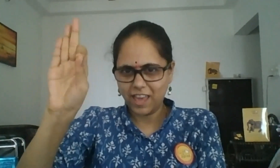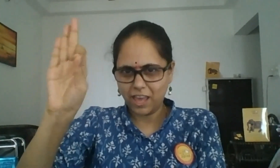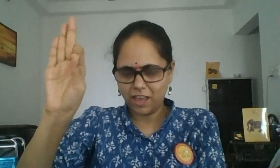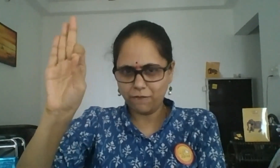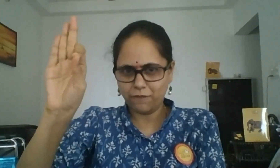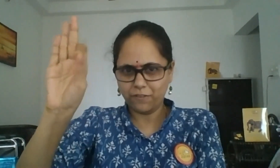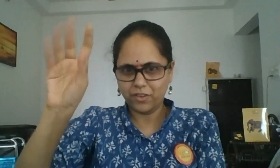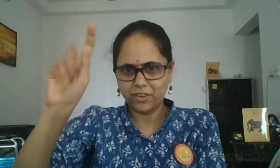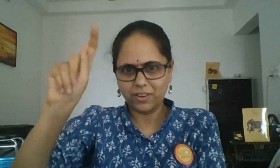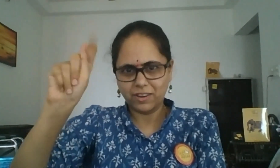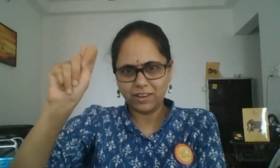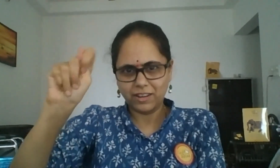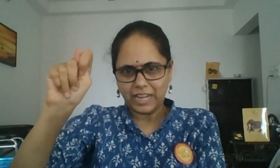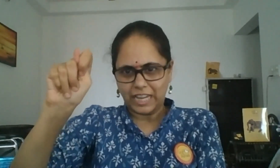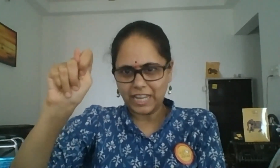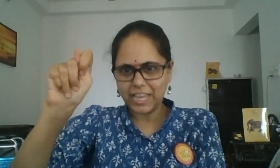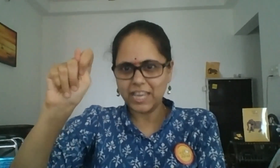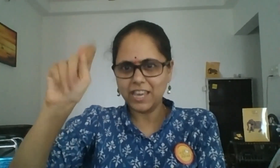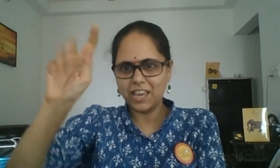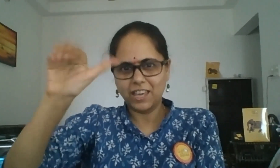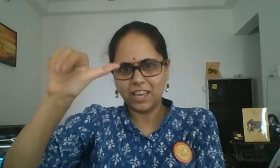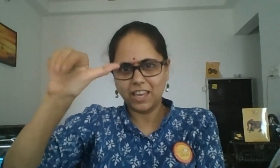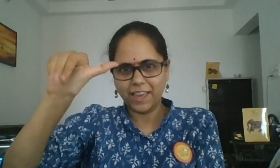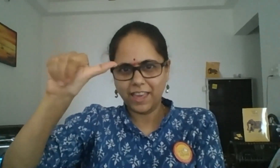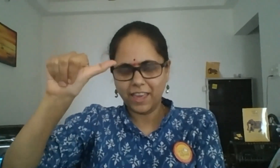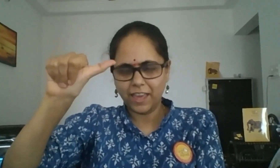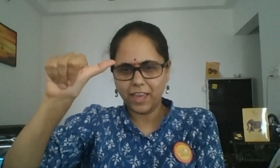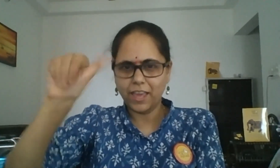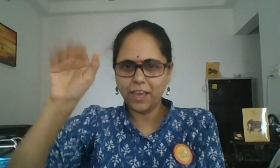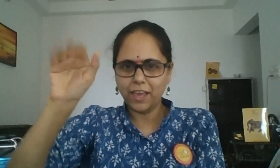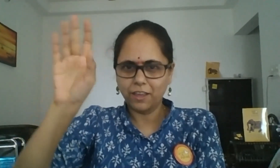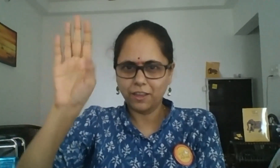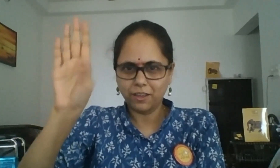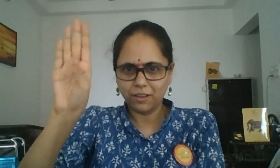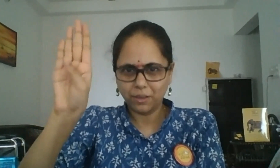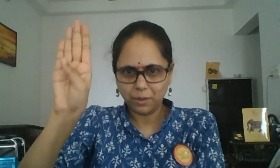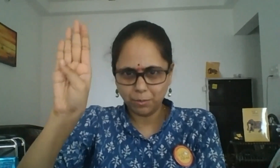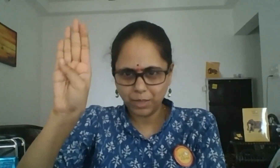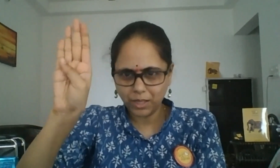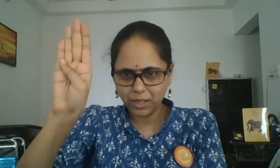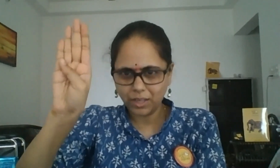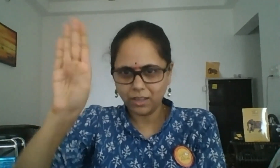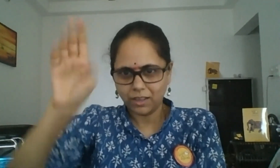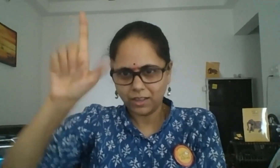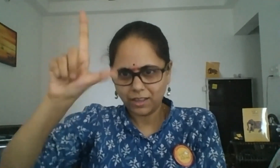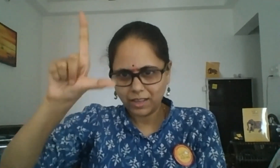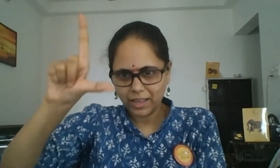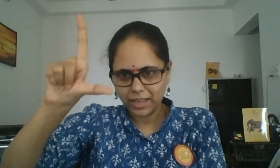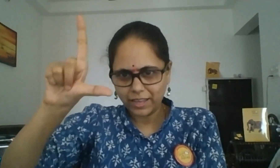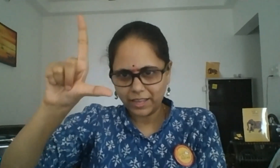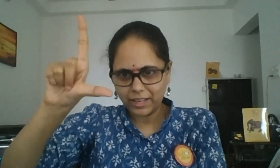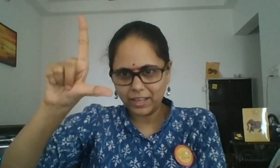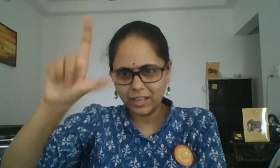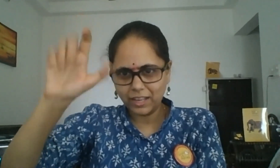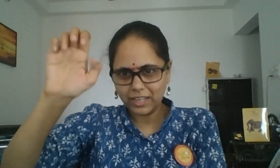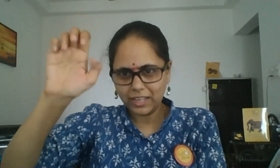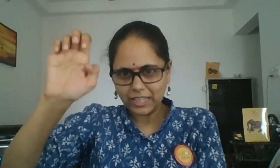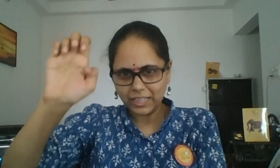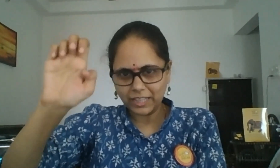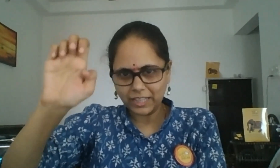F T A B L